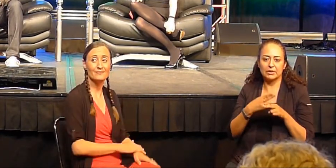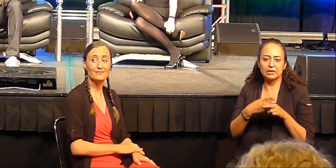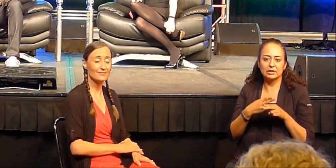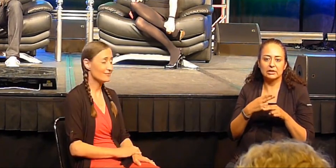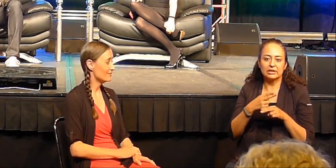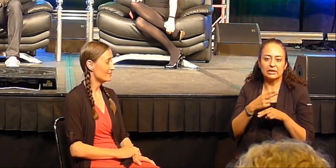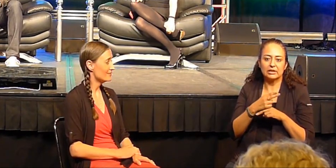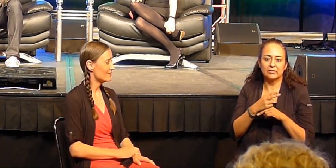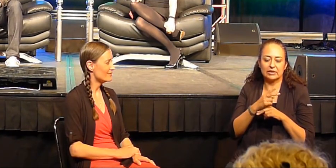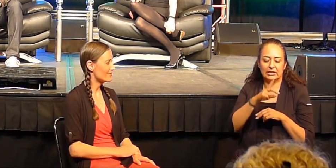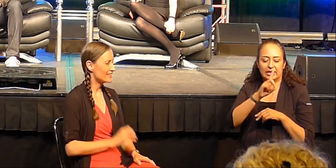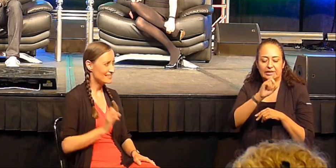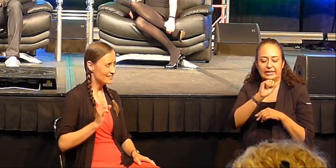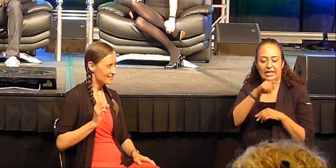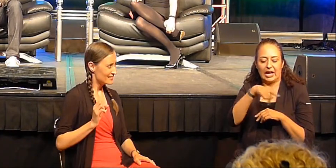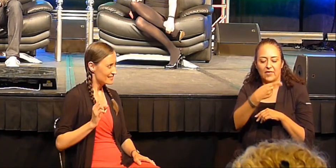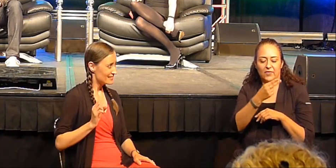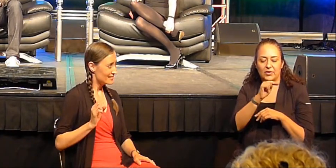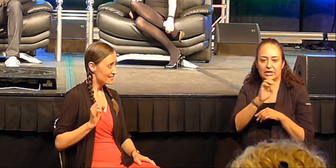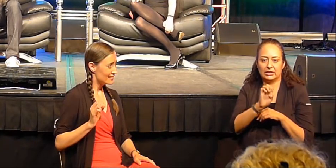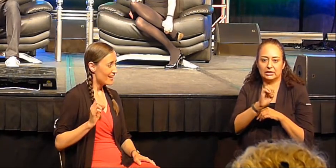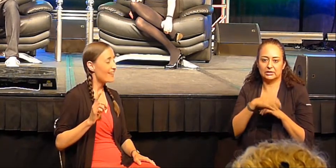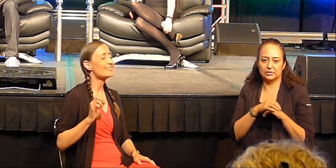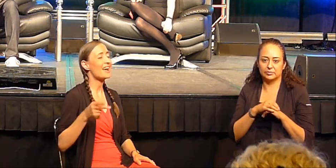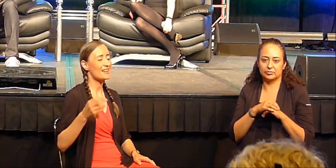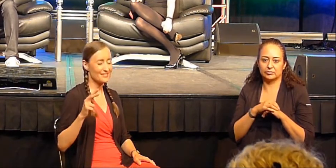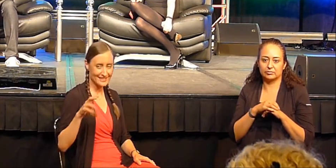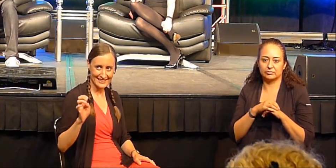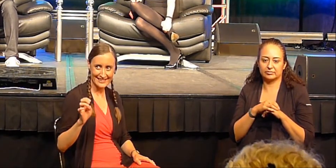Stephanie? Daphne. Daphne, how are you? I'm good.